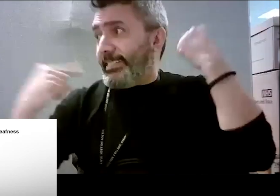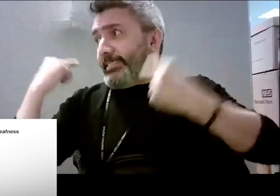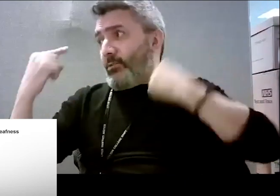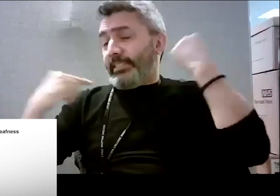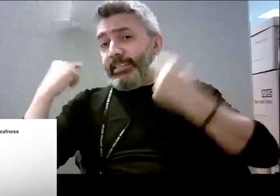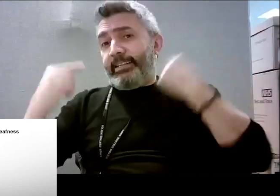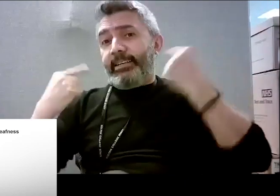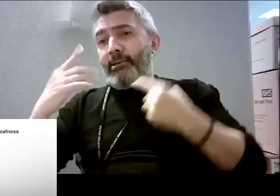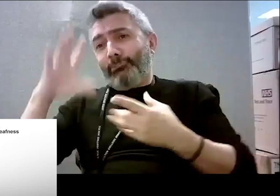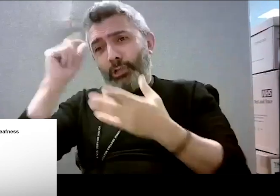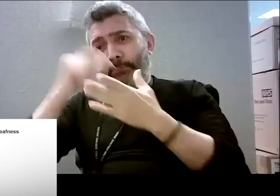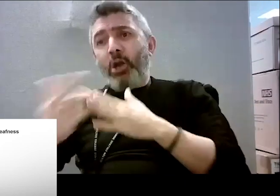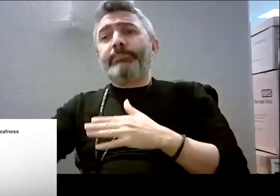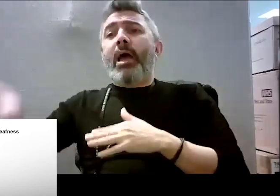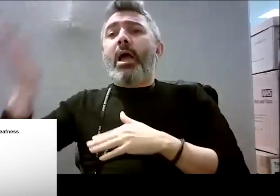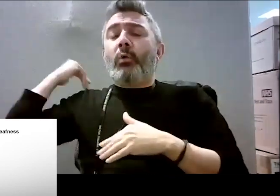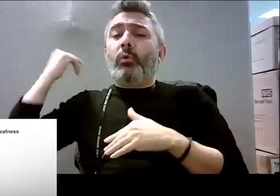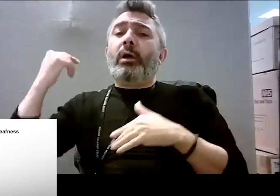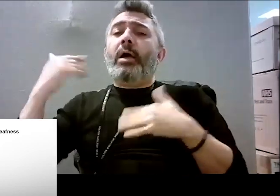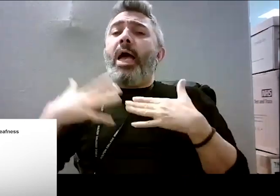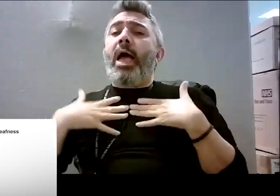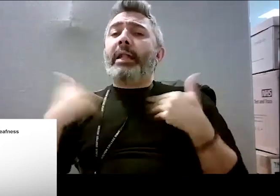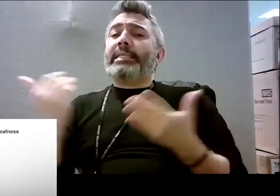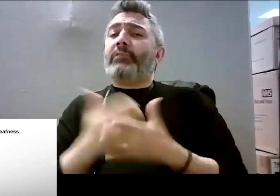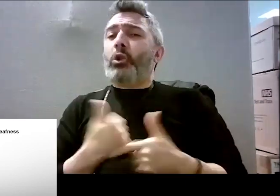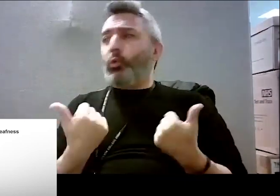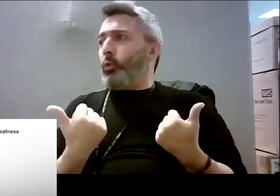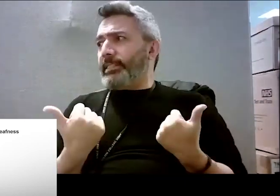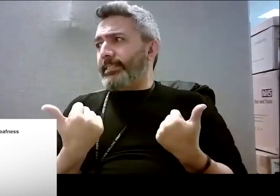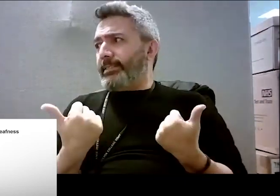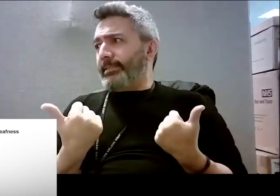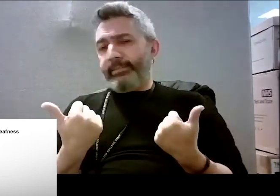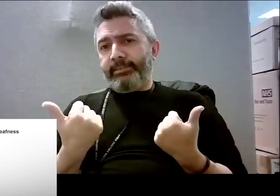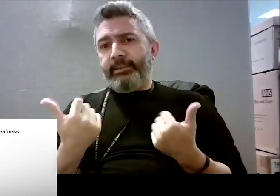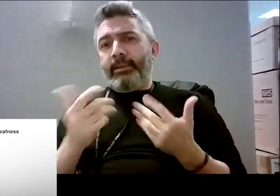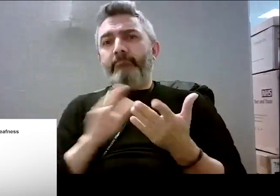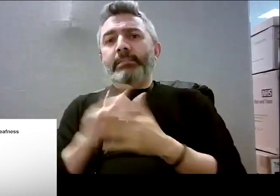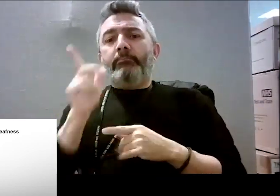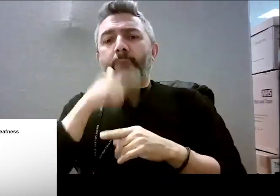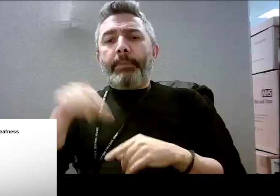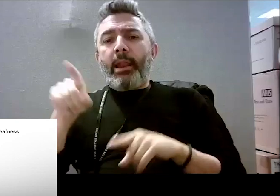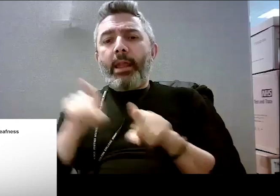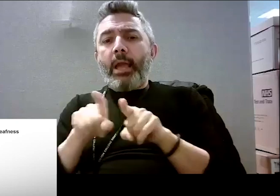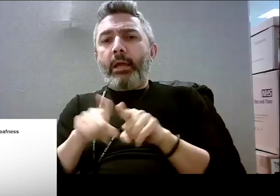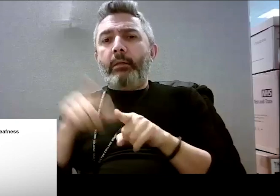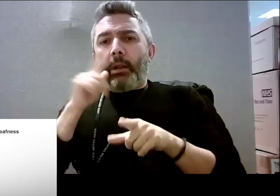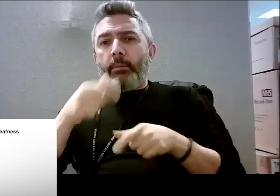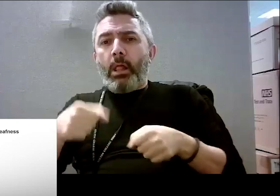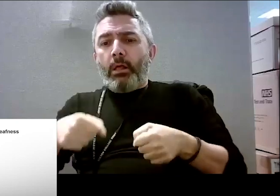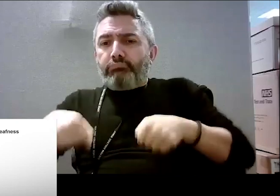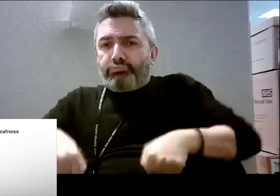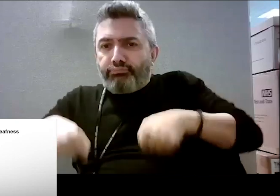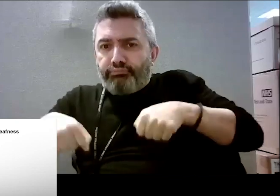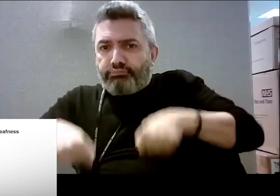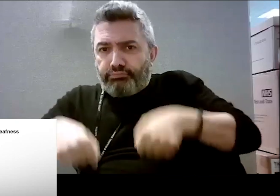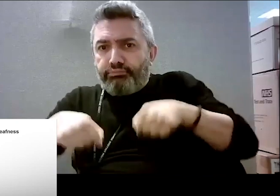Could be noise-related deafness. I think quite a few years ago, health and safety wasn't